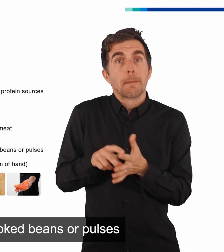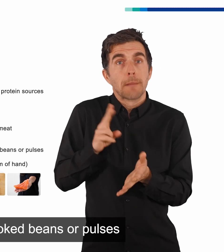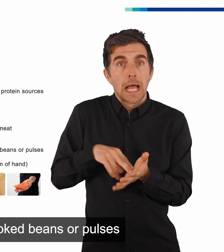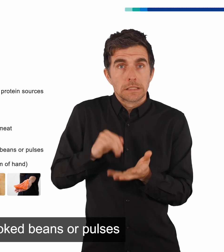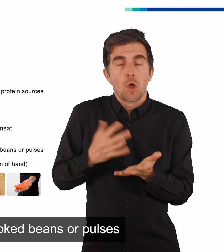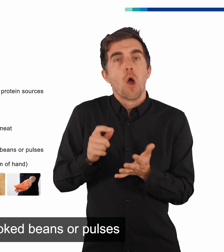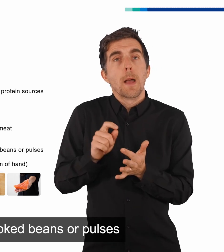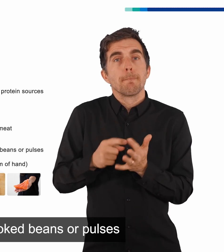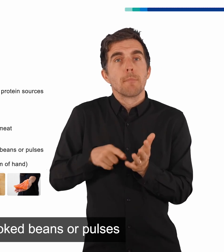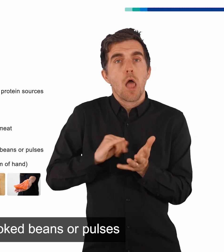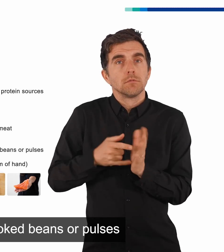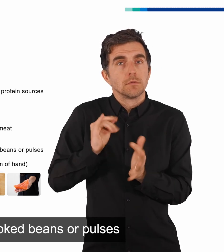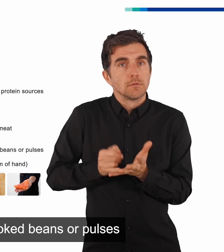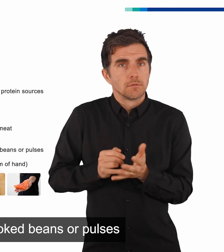5 slices of lean meat,